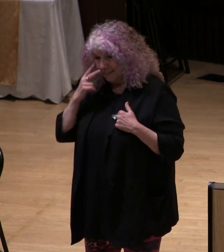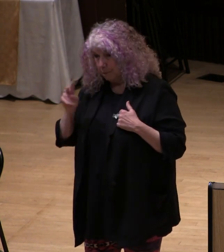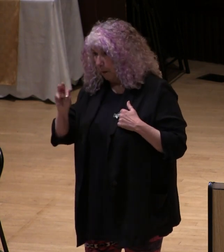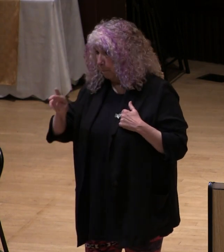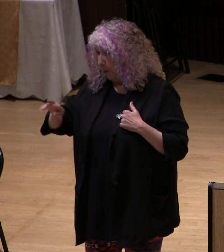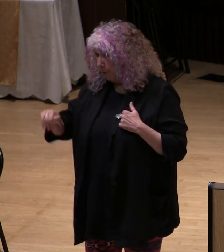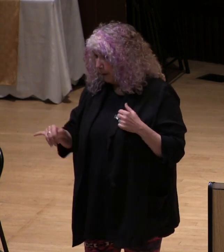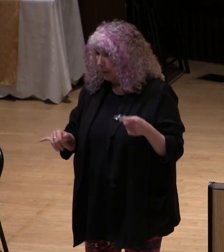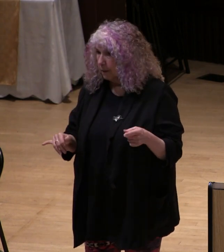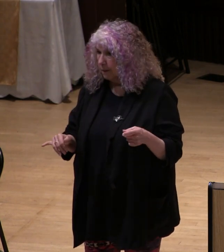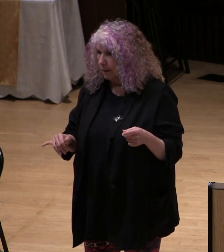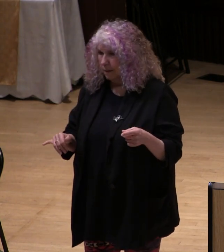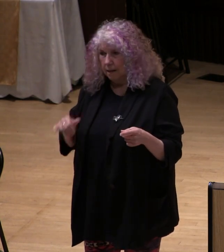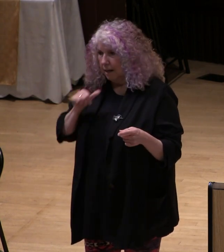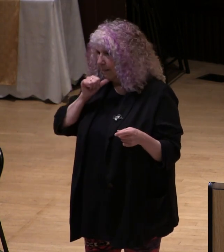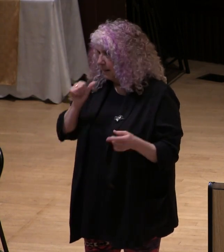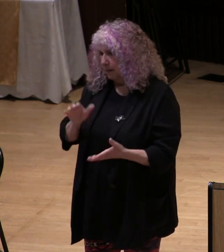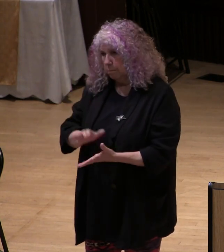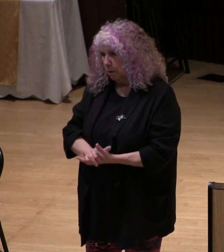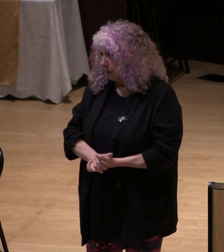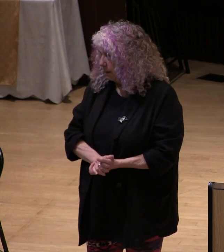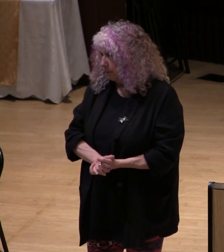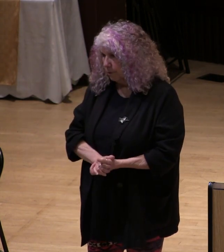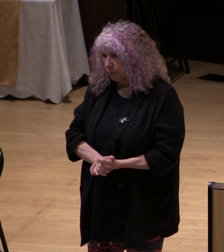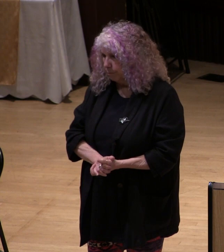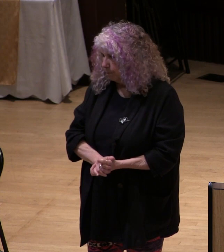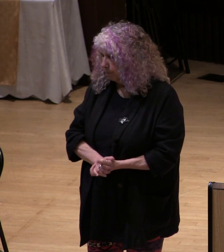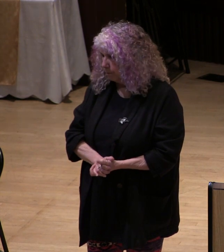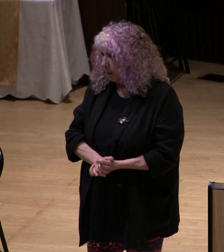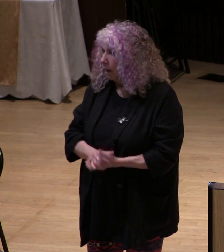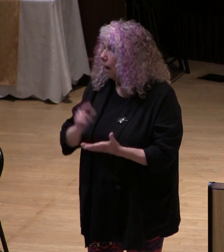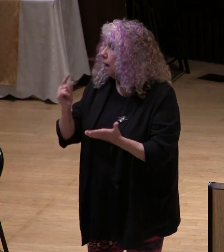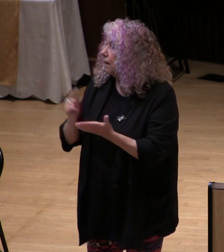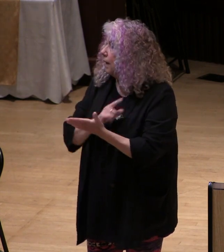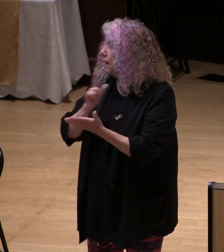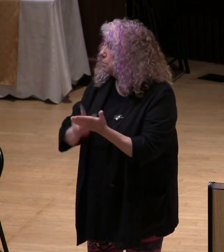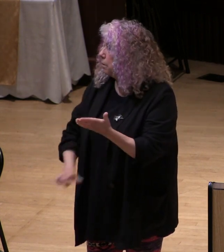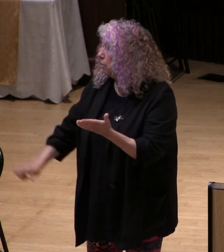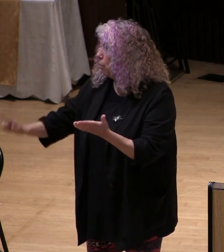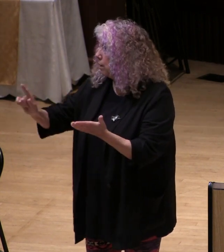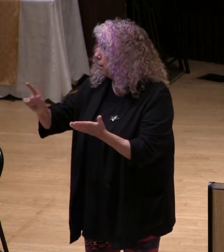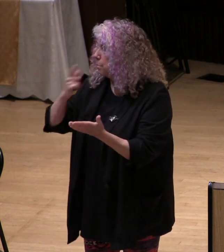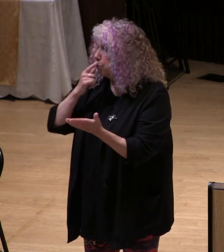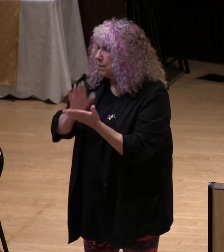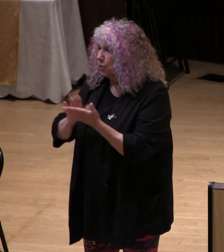her, they did not believe. The Gospel of the Lord.